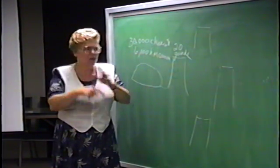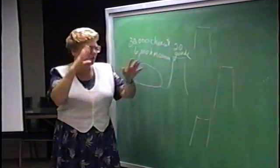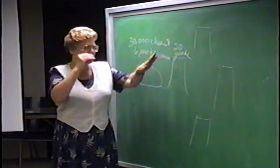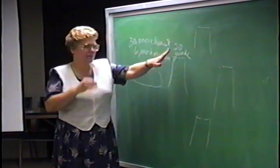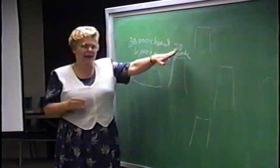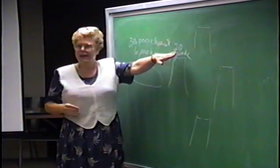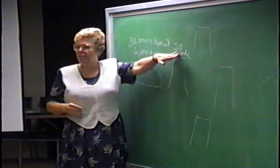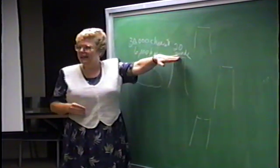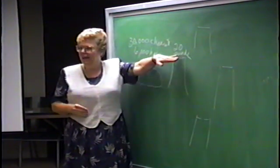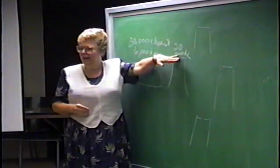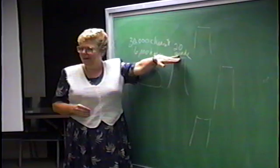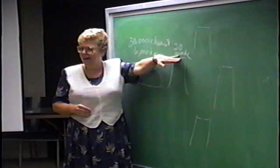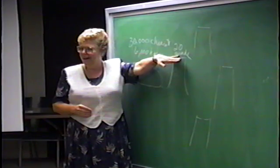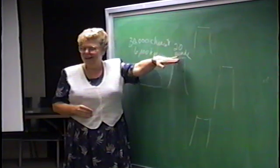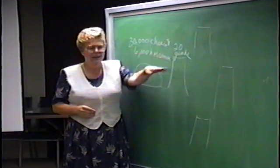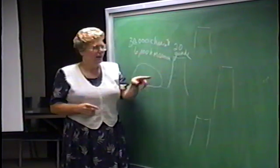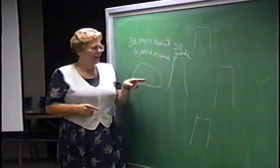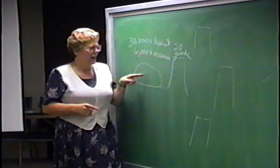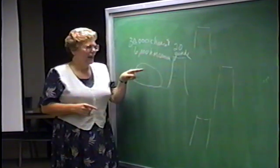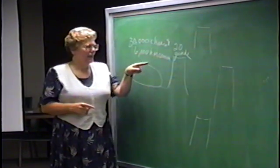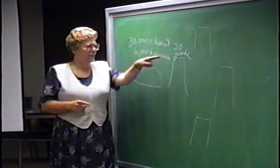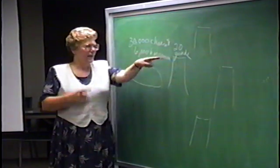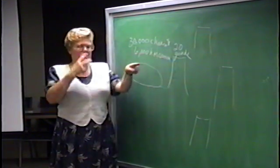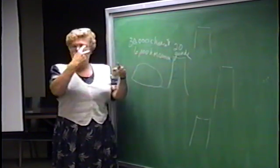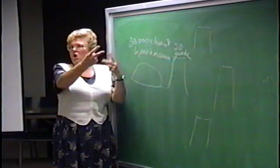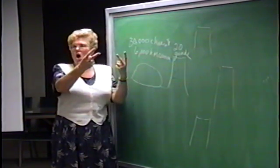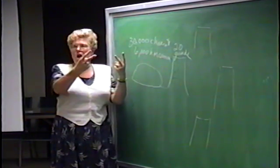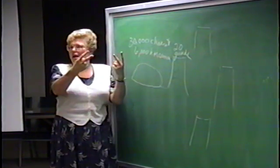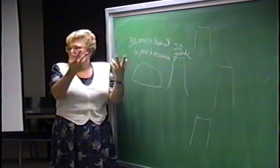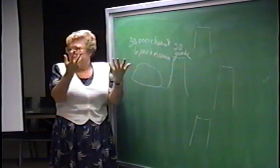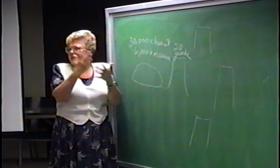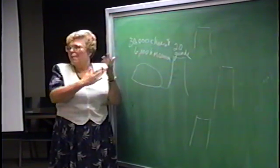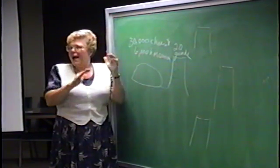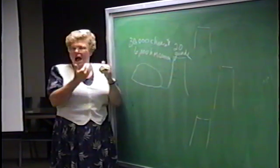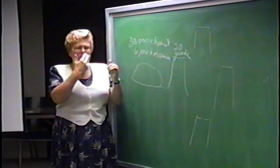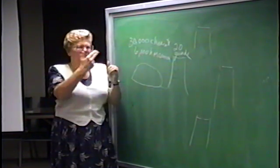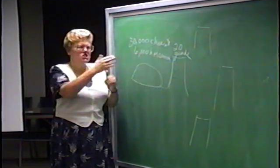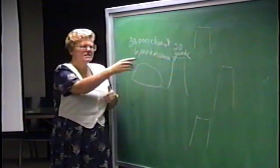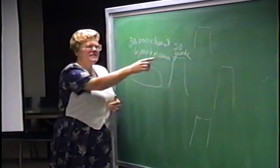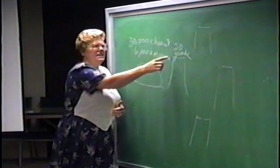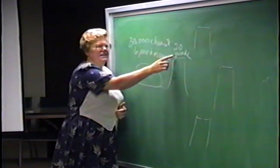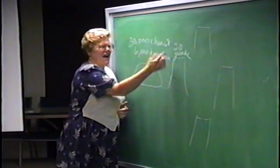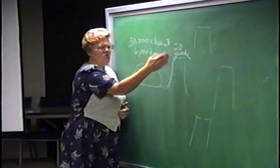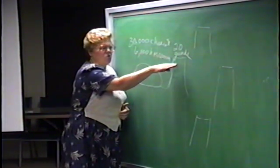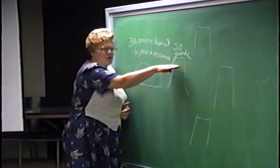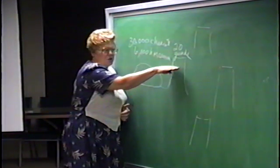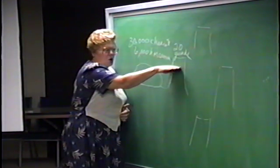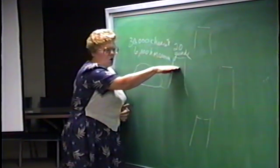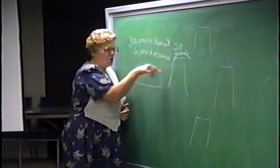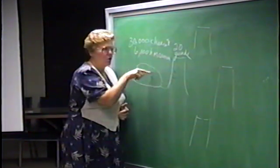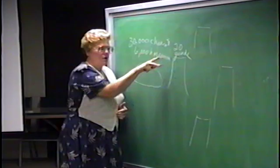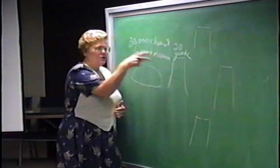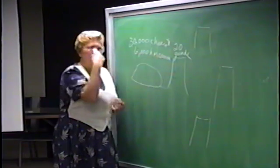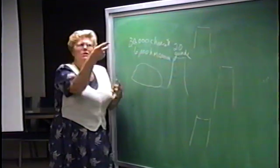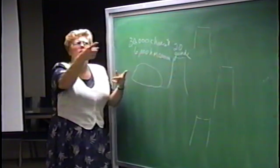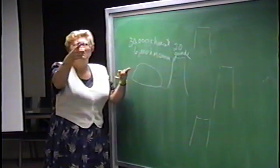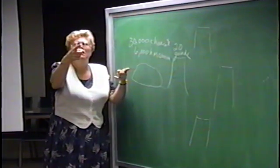Kill the man up here. And they thought somehow they can see. I don't know, maybe no.